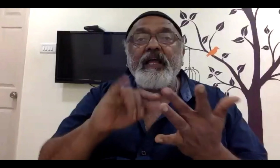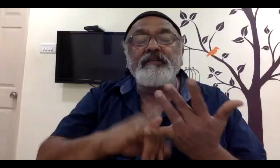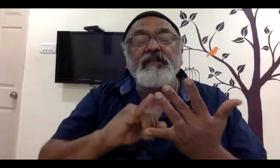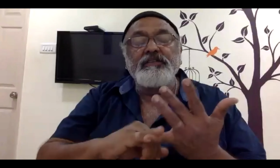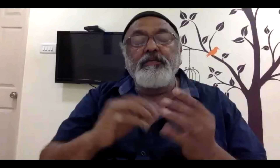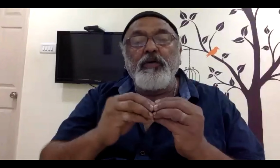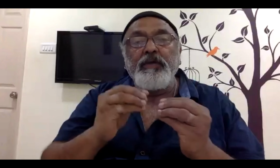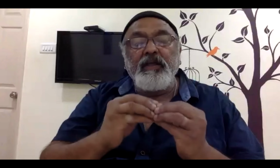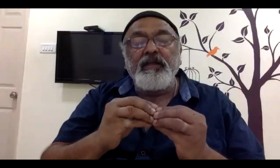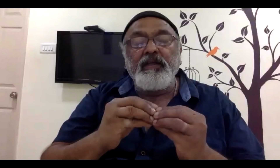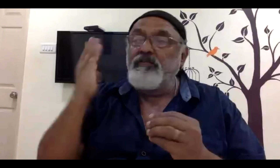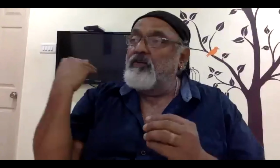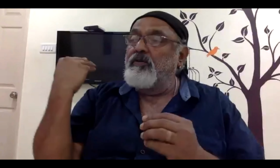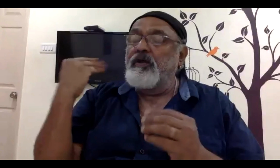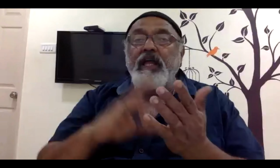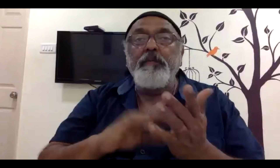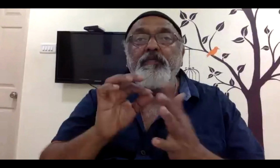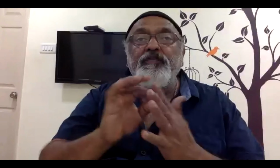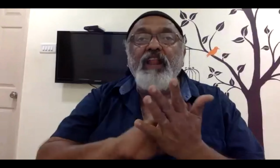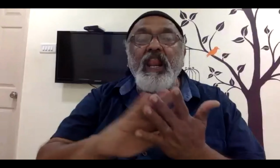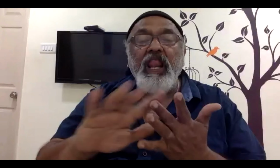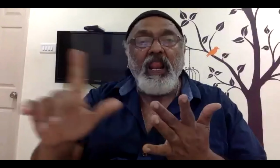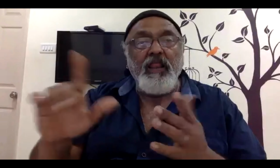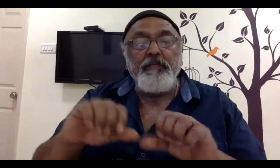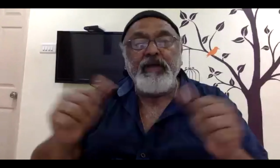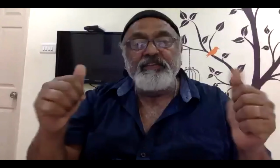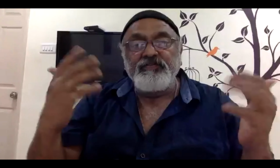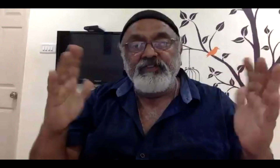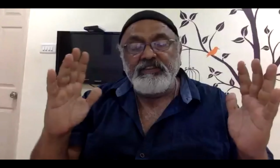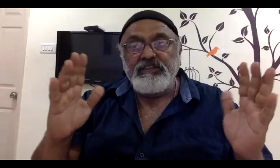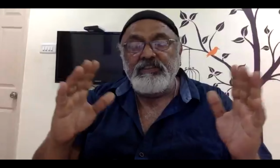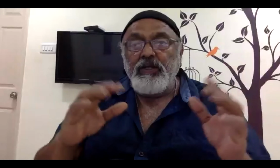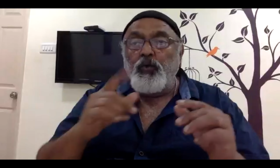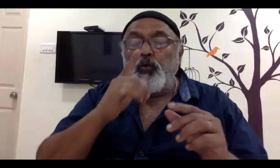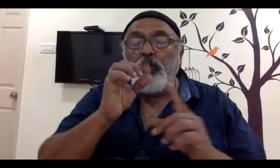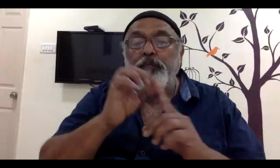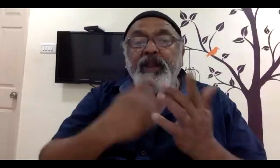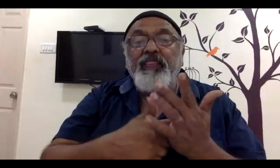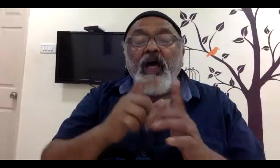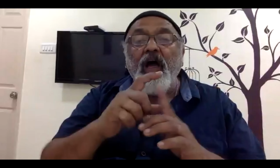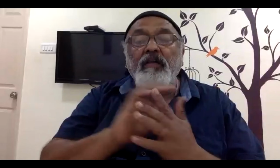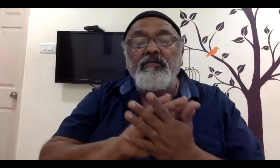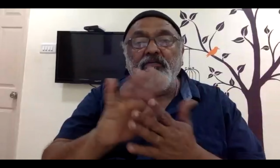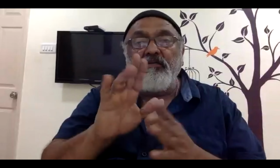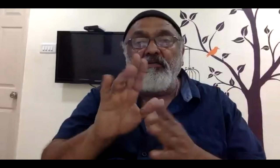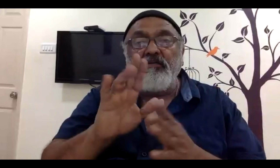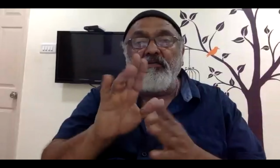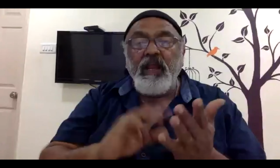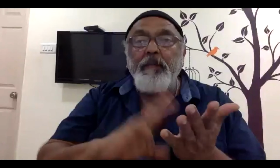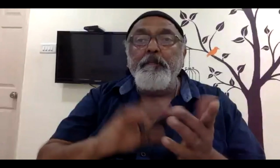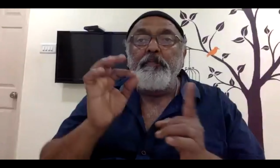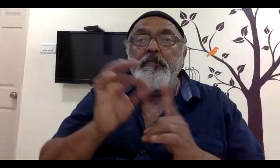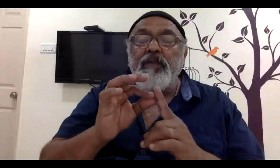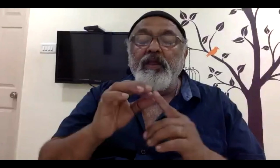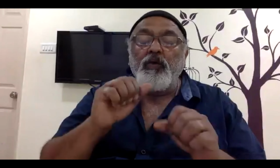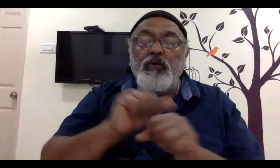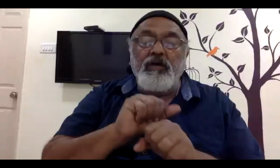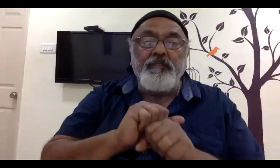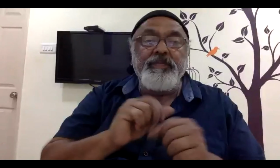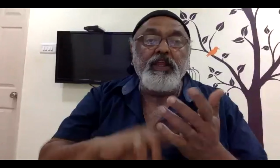her MPhil with a grassroots development organization, Pradhan, in Madhya Pradesh. She is also a Newton Baba